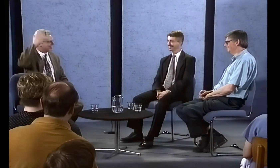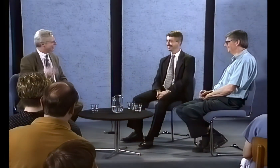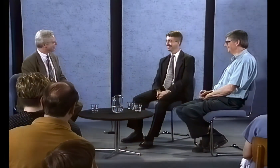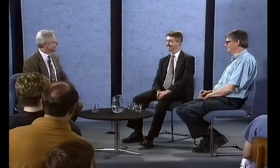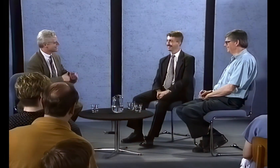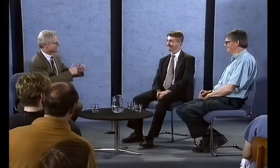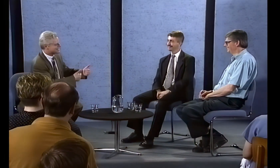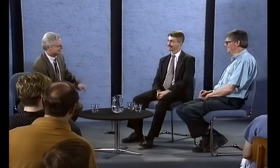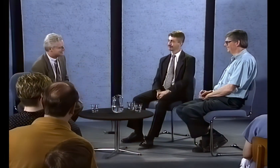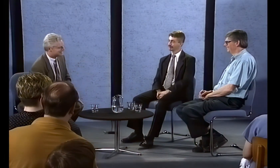Pat on the head for me.